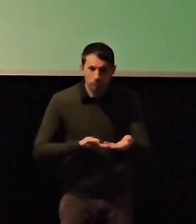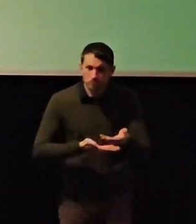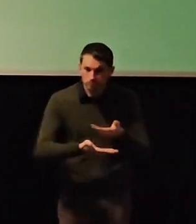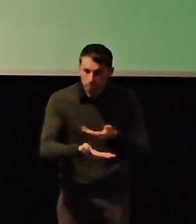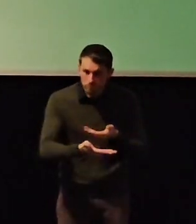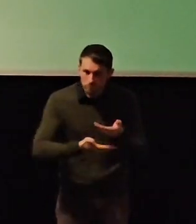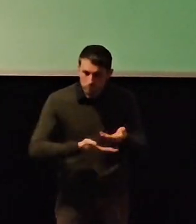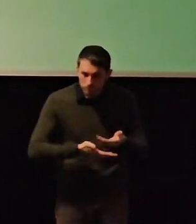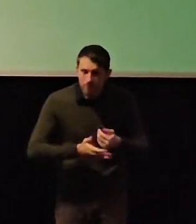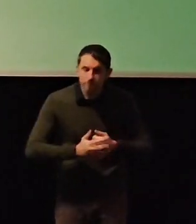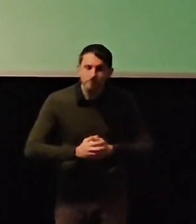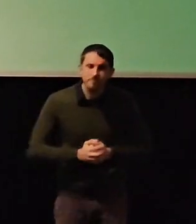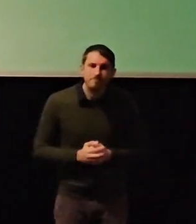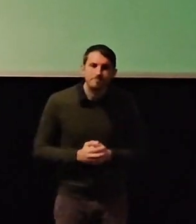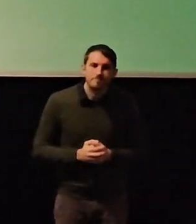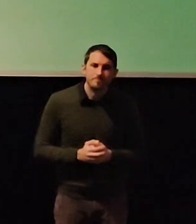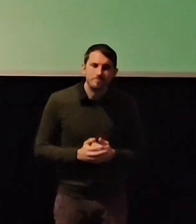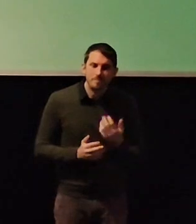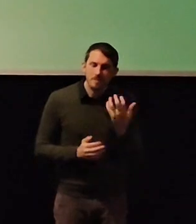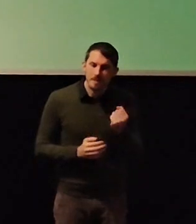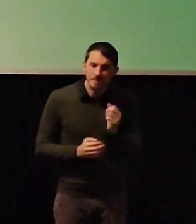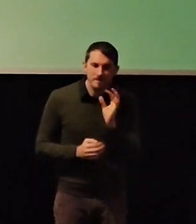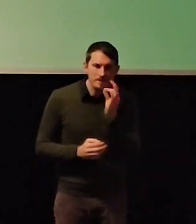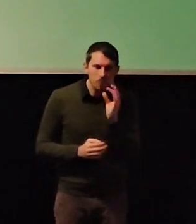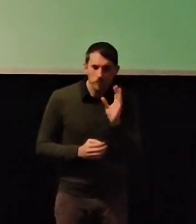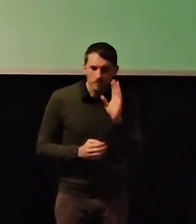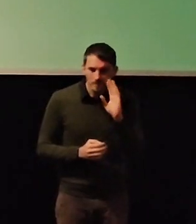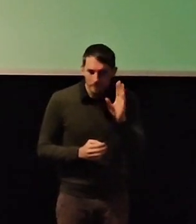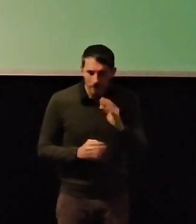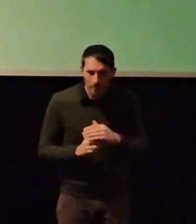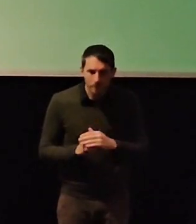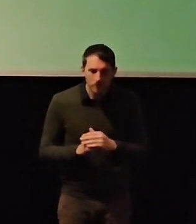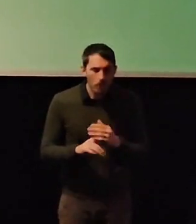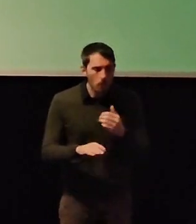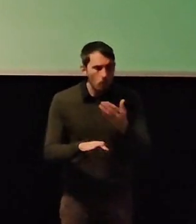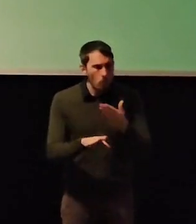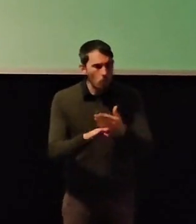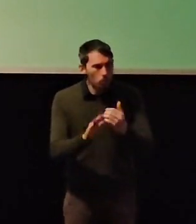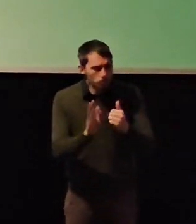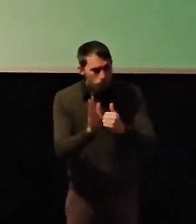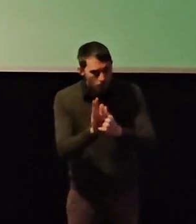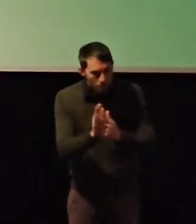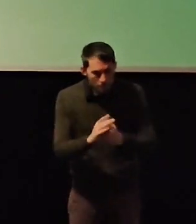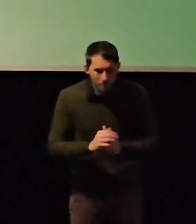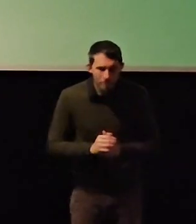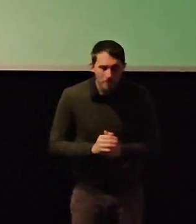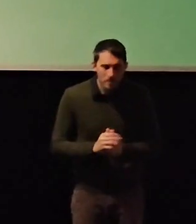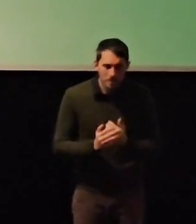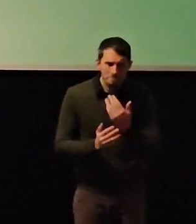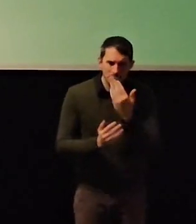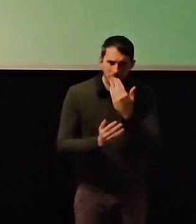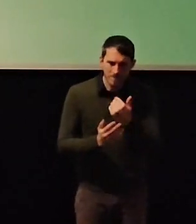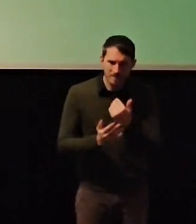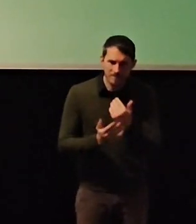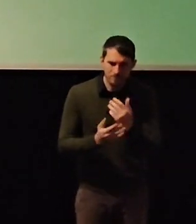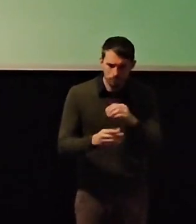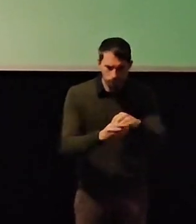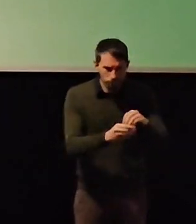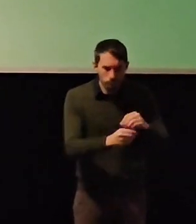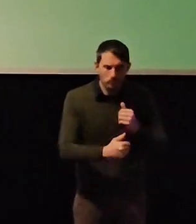and small seminars, workshop style. So please enjoy your day.